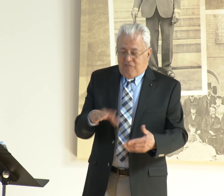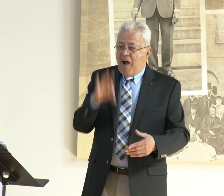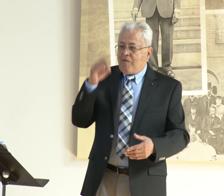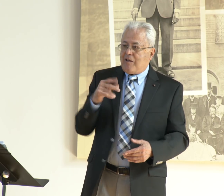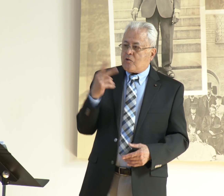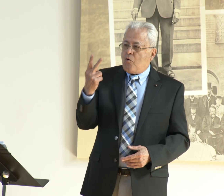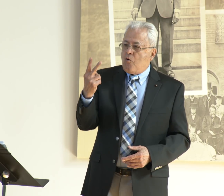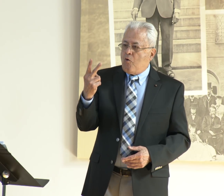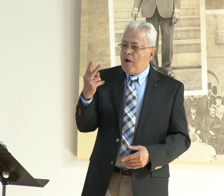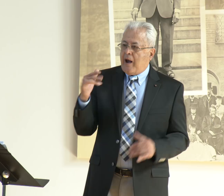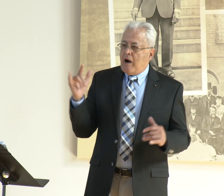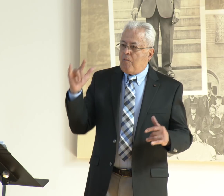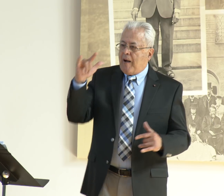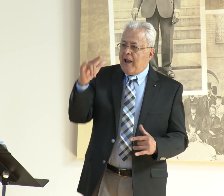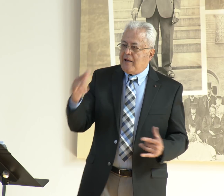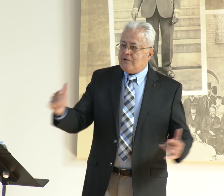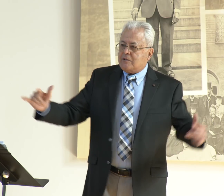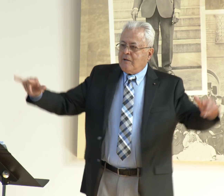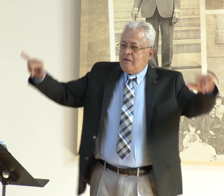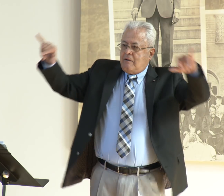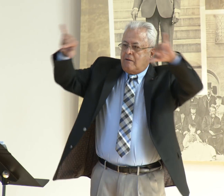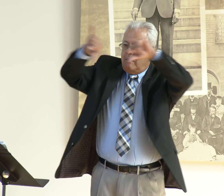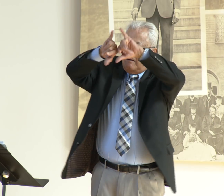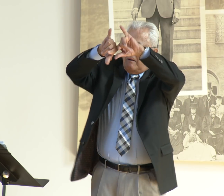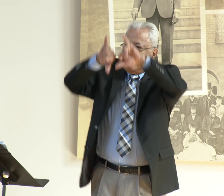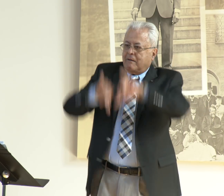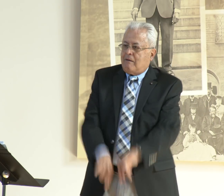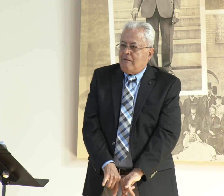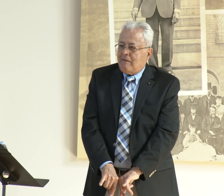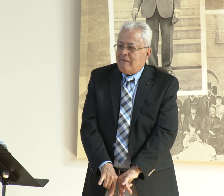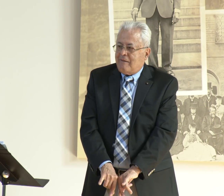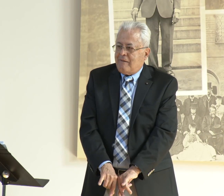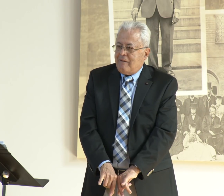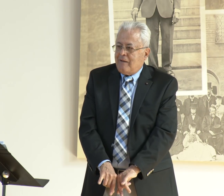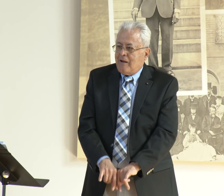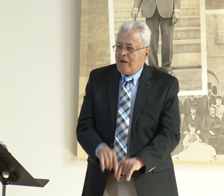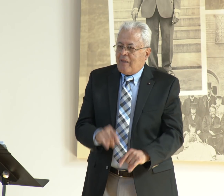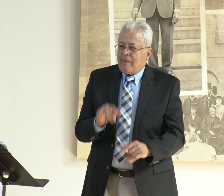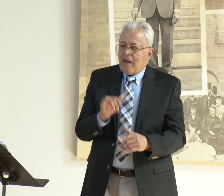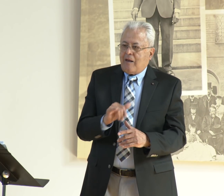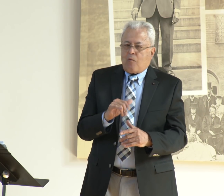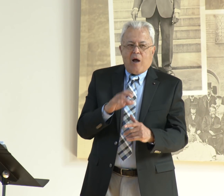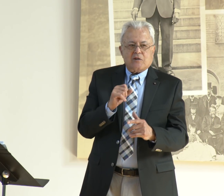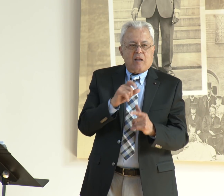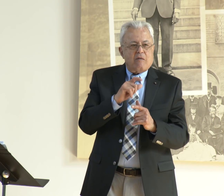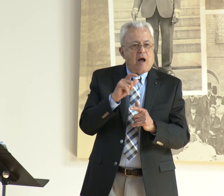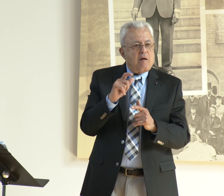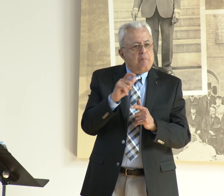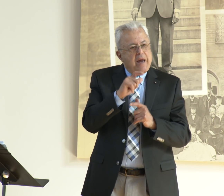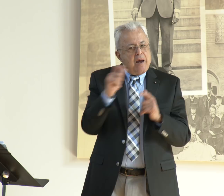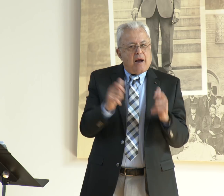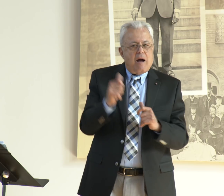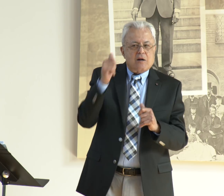Then we ended up waking up in Arizona, and we found that two planes had actually crashed